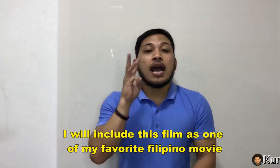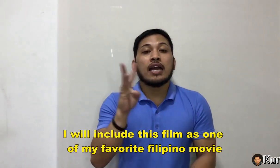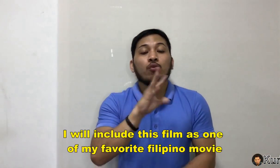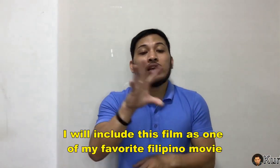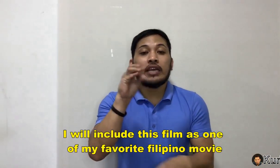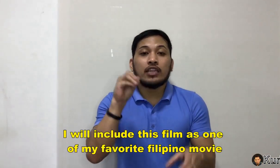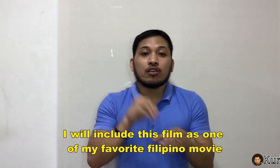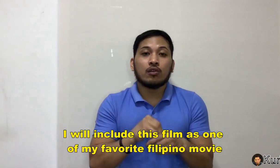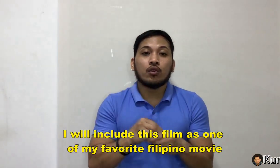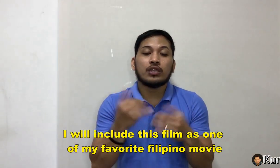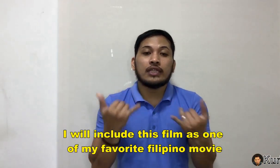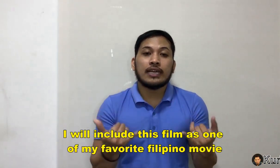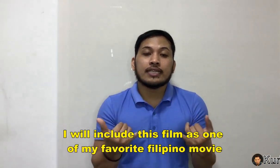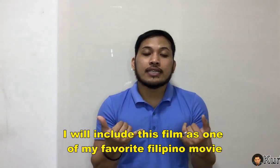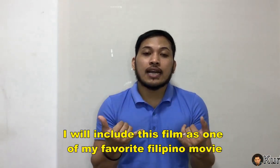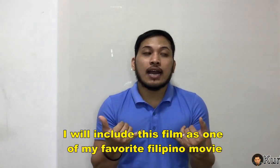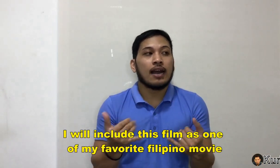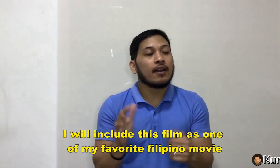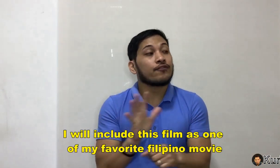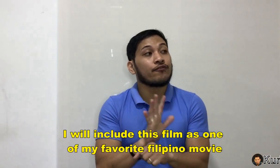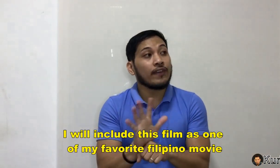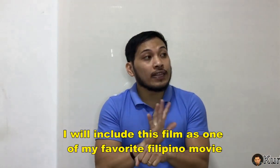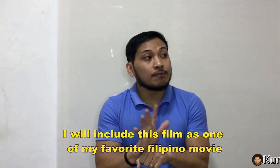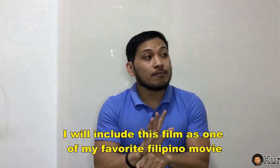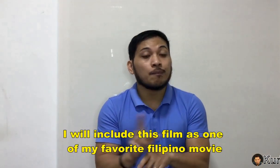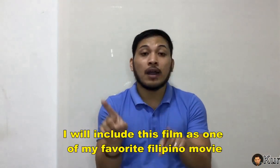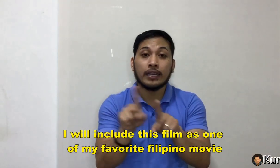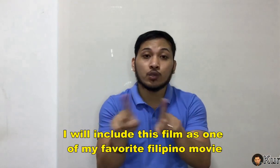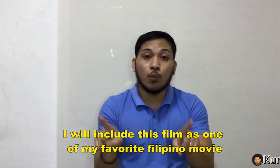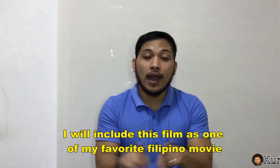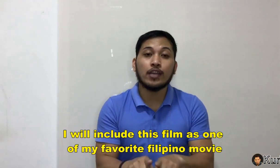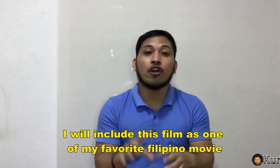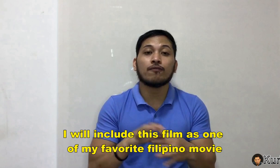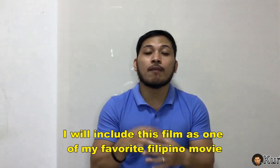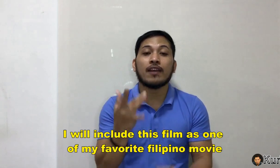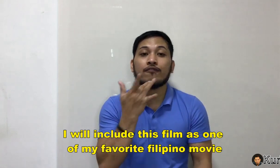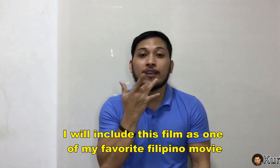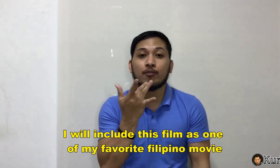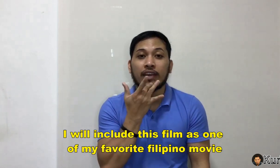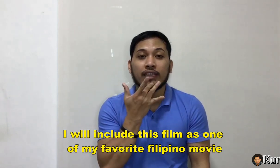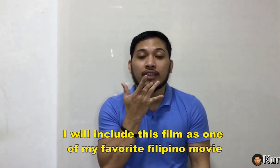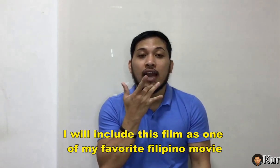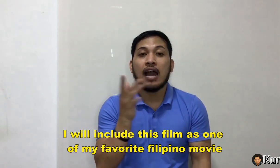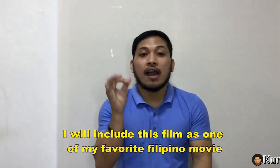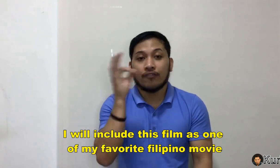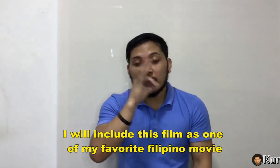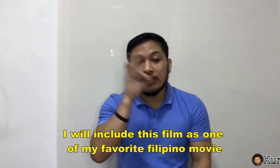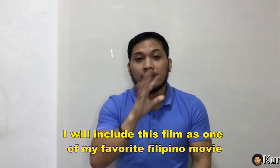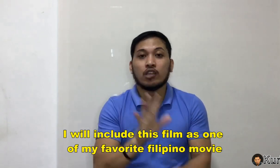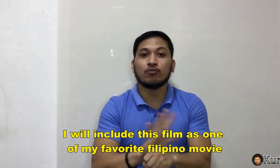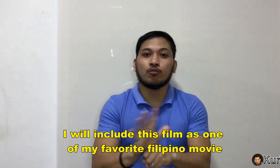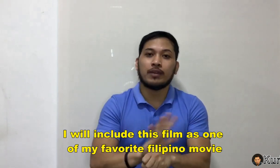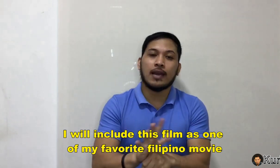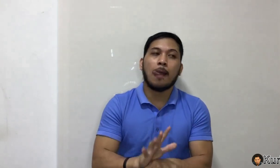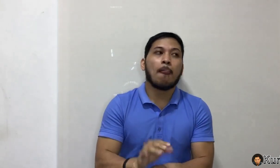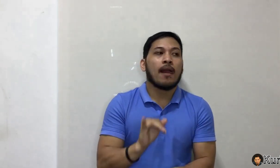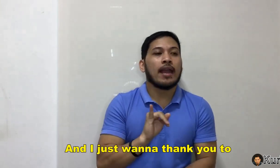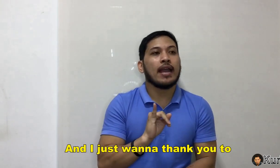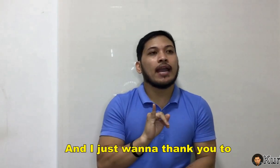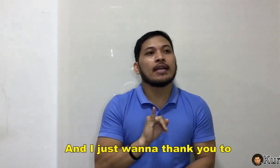Yay! I will include this film as one of my favorite Filipino movie. And